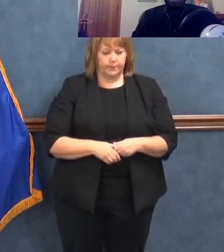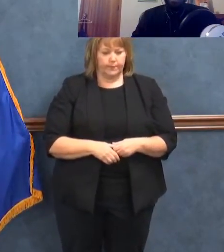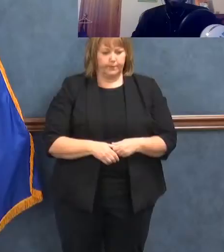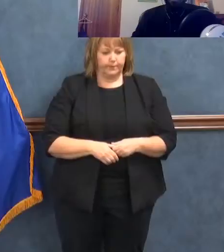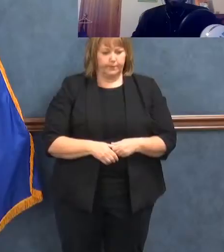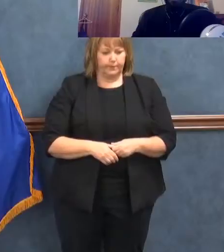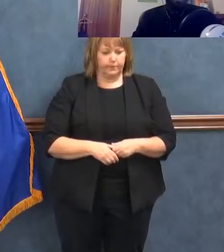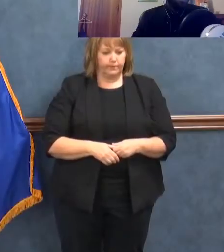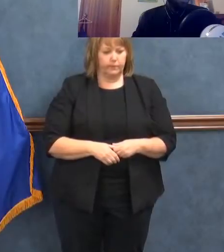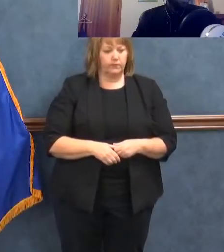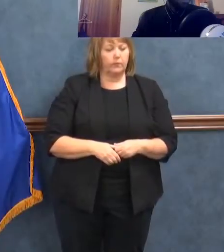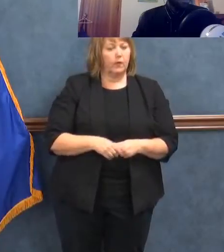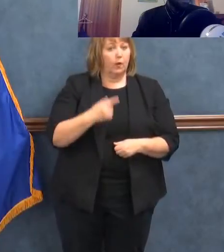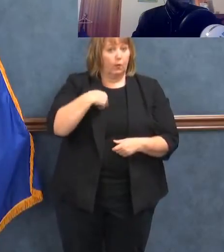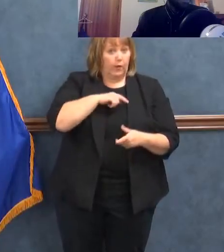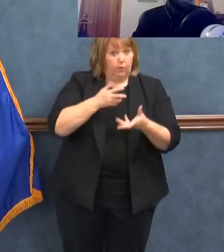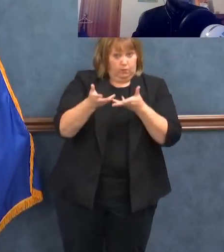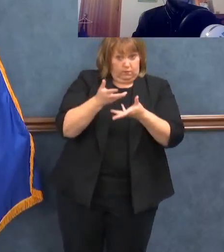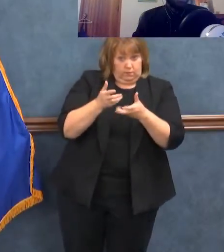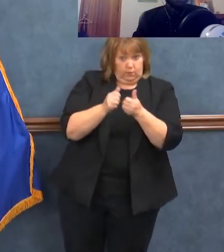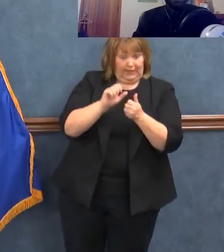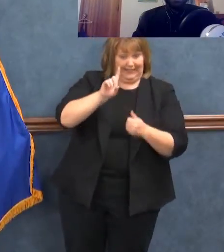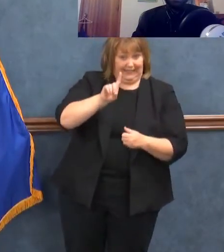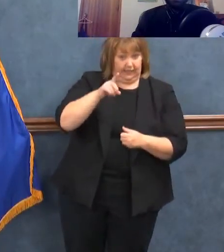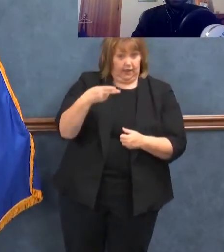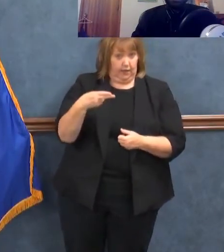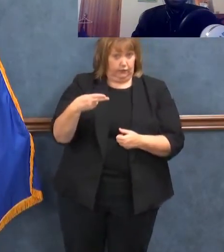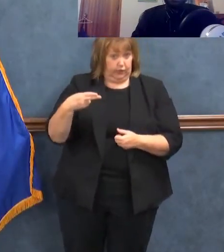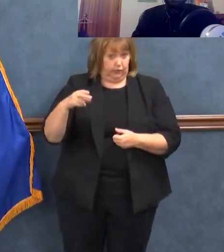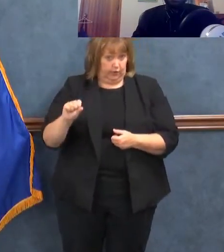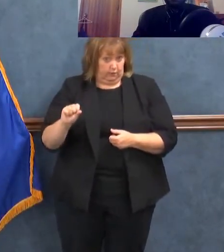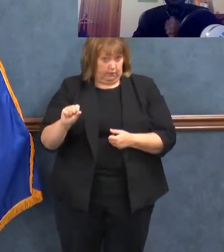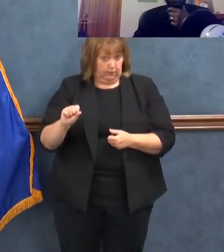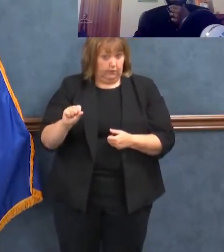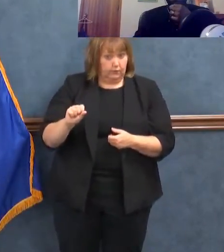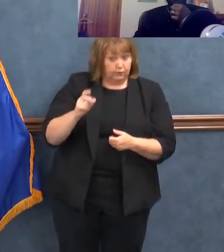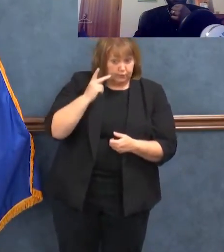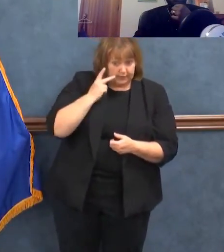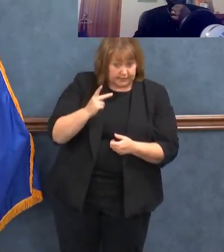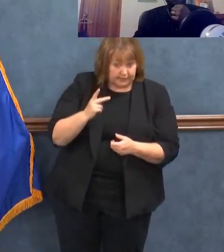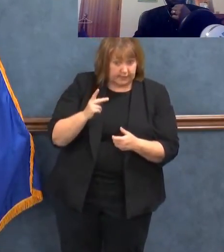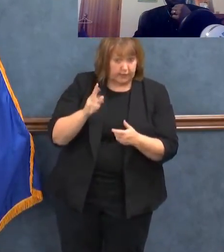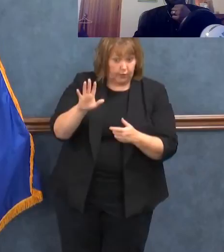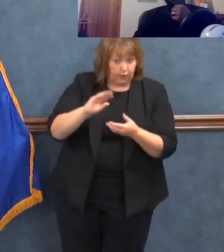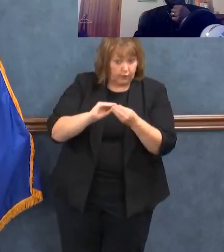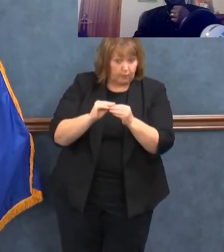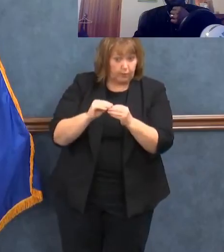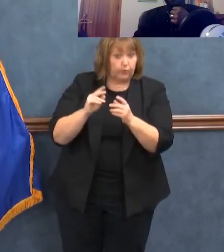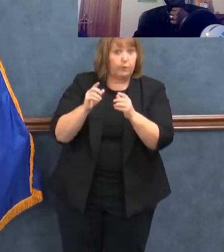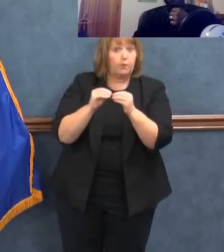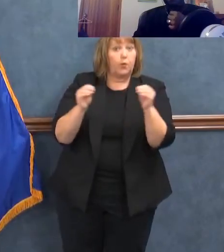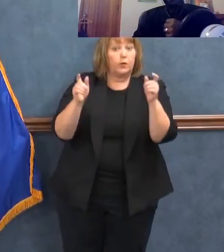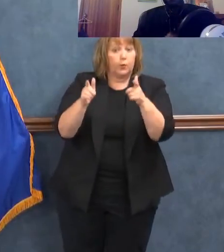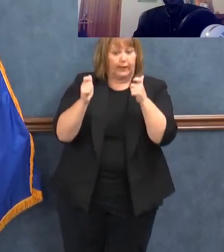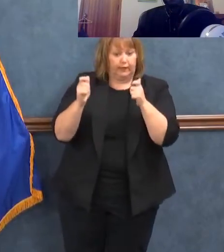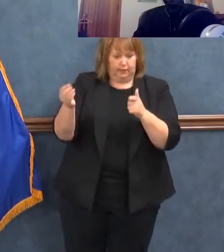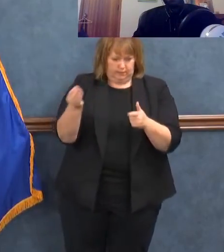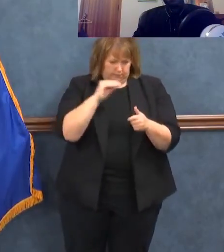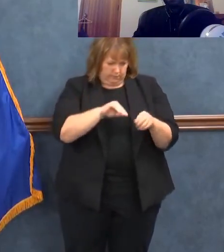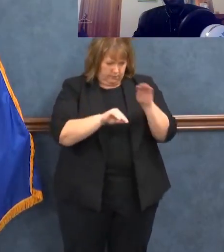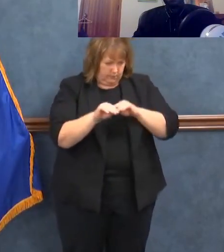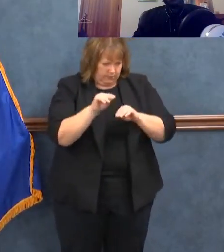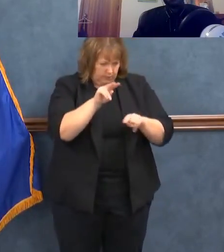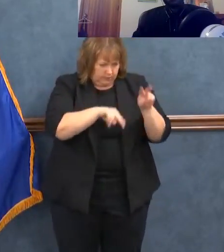data-driven criteria to better identify the presence and spread of the disease throughout our state. We are looking